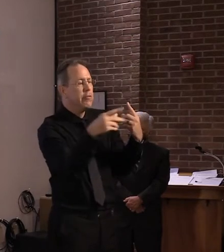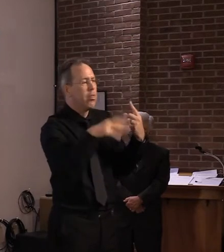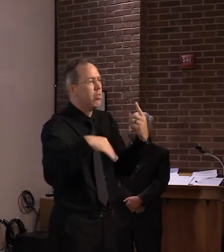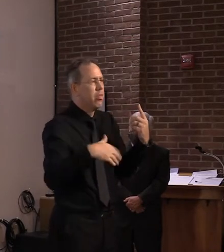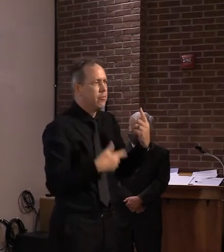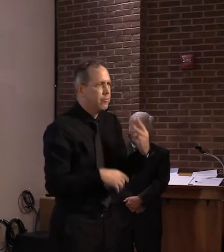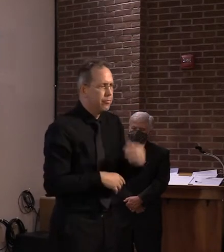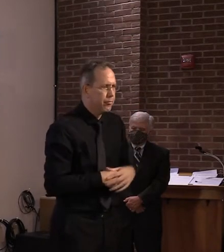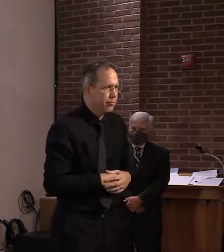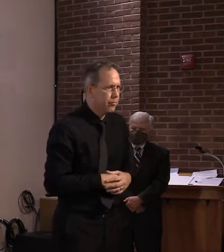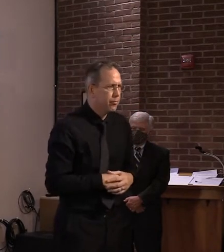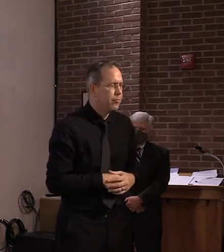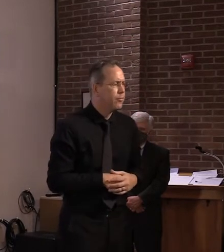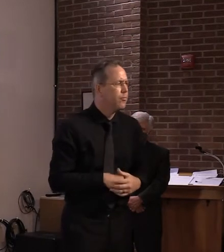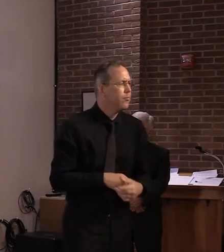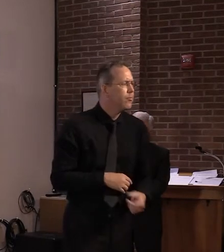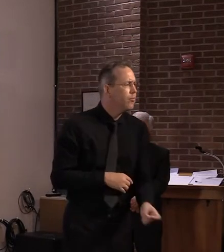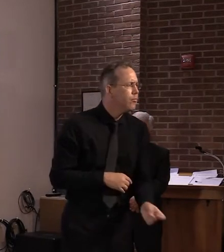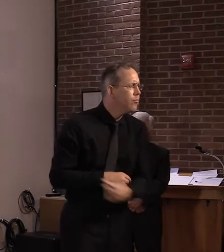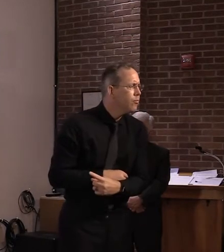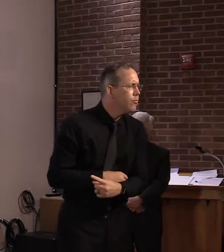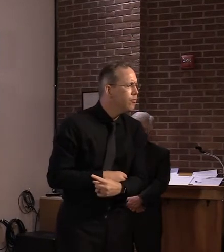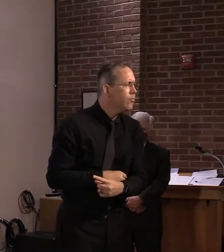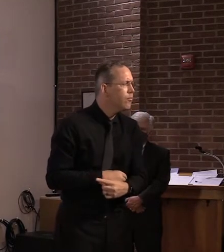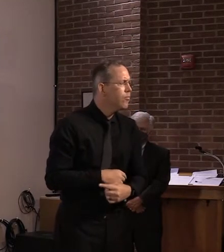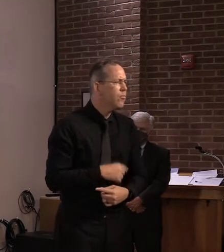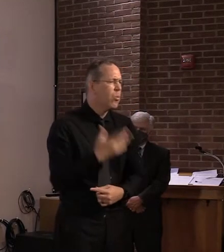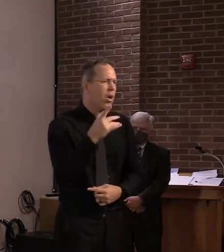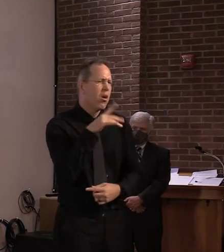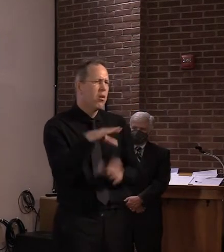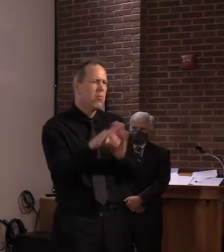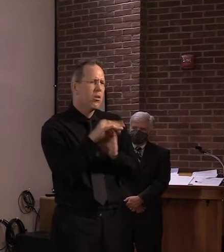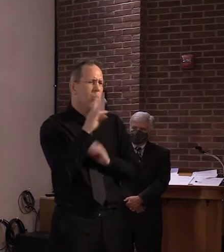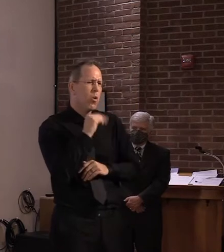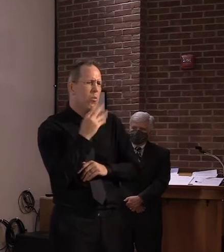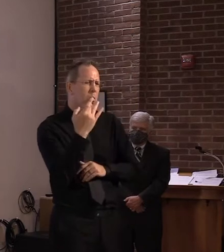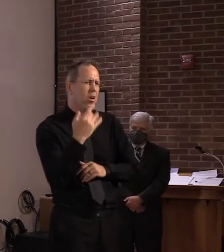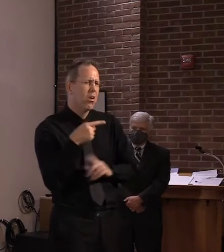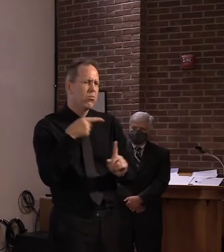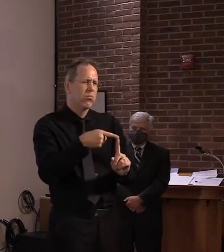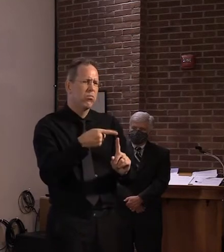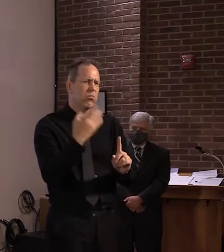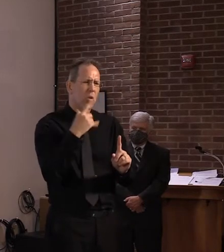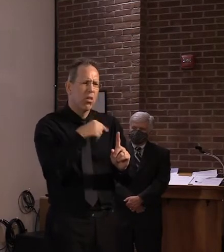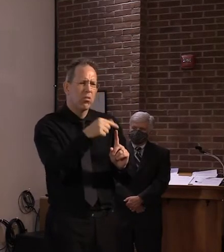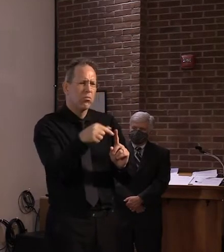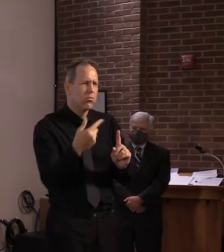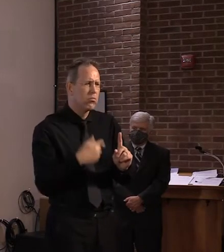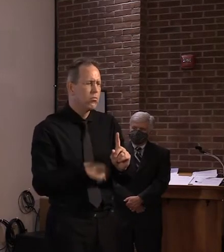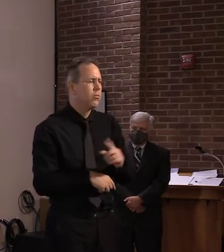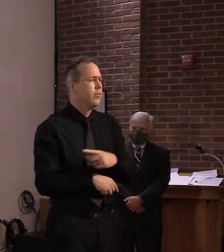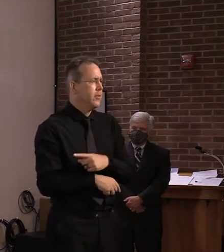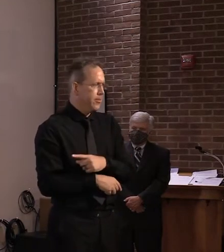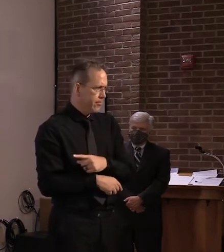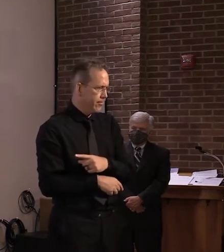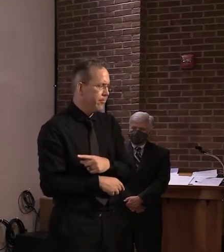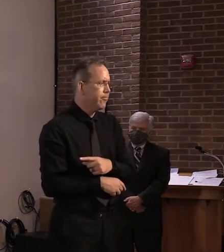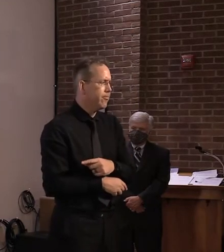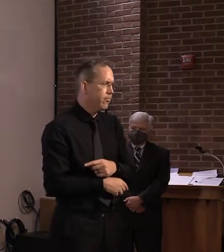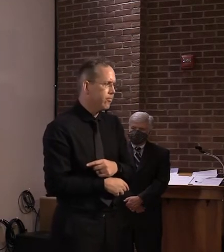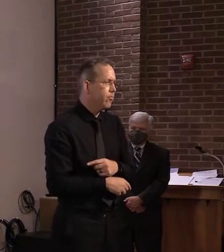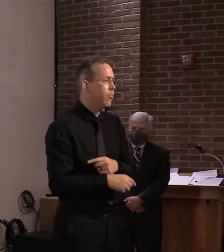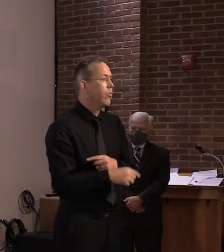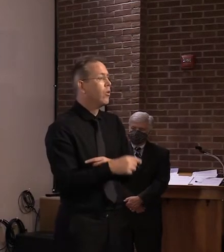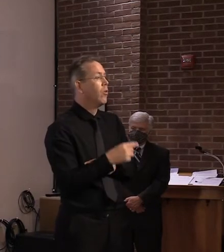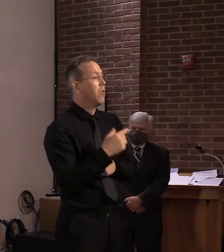Why that particular Walmart, if you don't mind my asking? I think that was a decision that the company